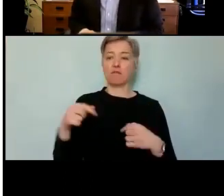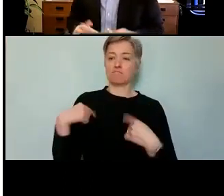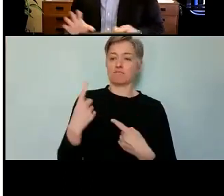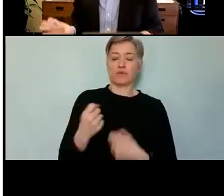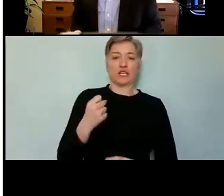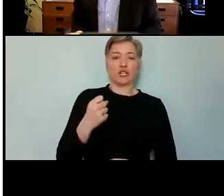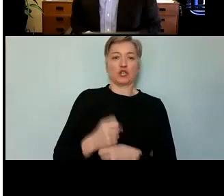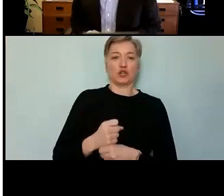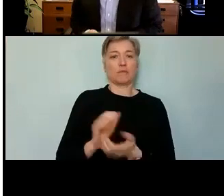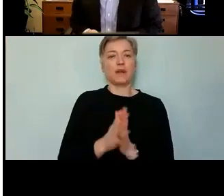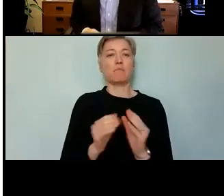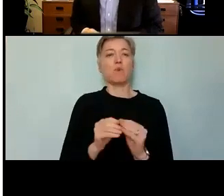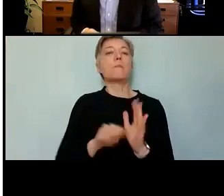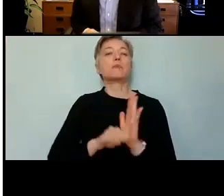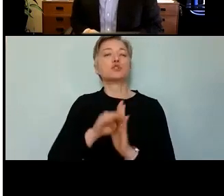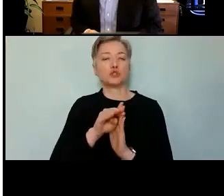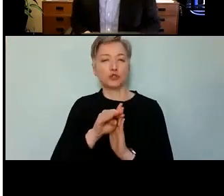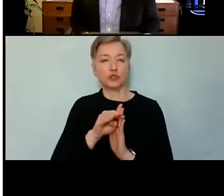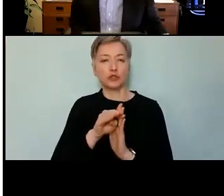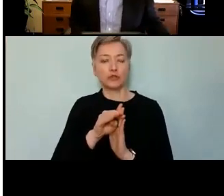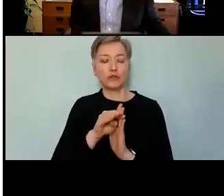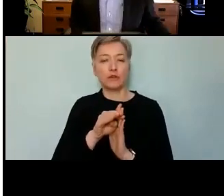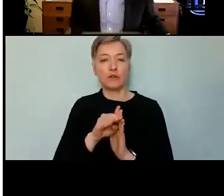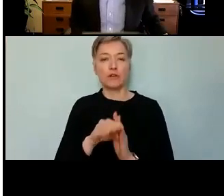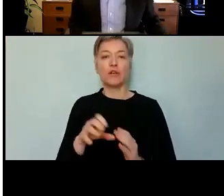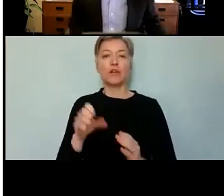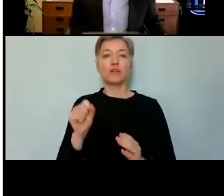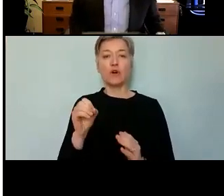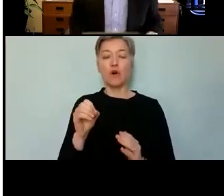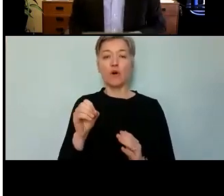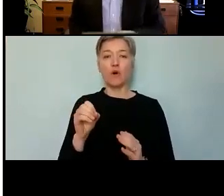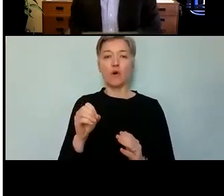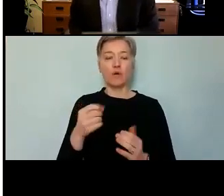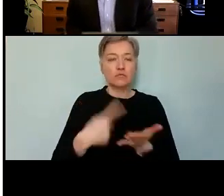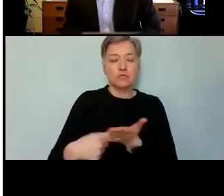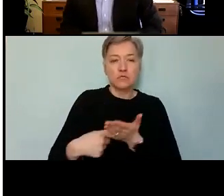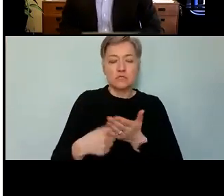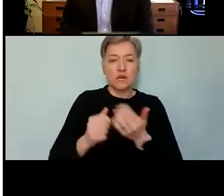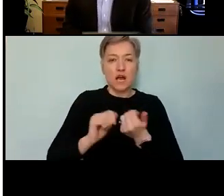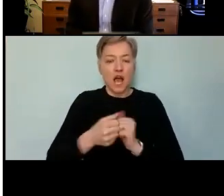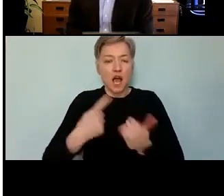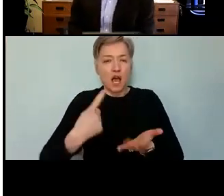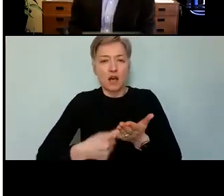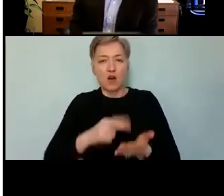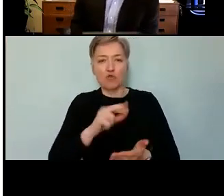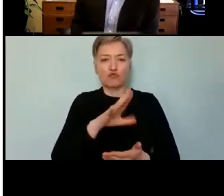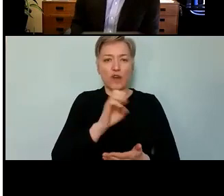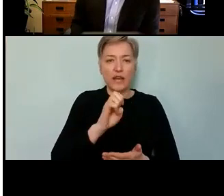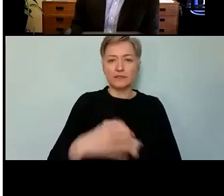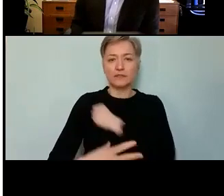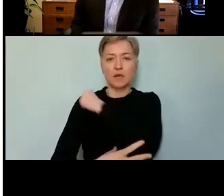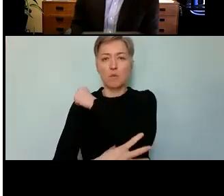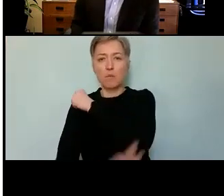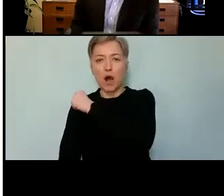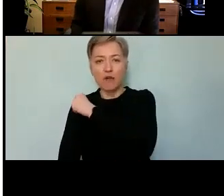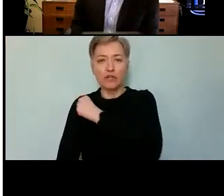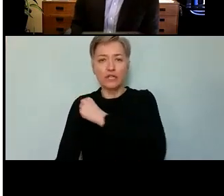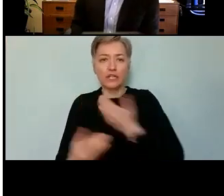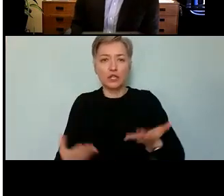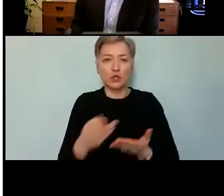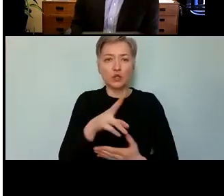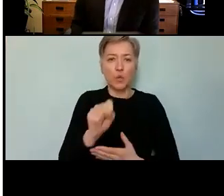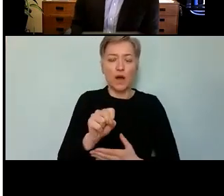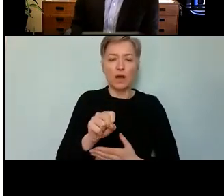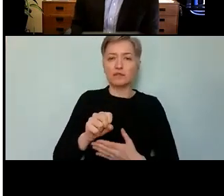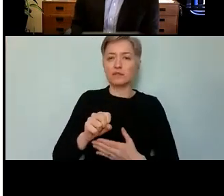of all of the challenges that we've experienced in terms of how do we talk about race and poverty in this country, and how all of the